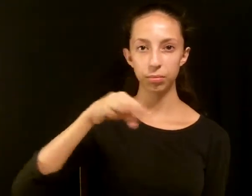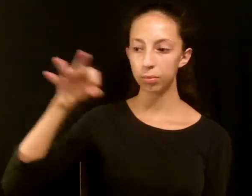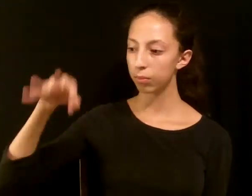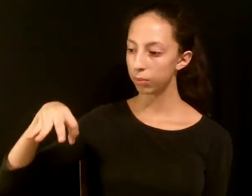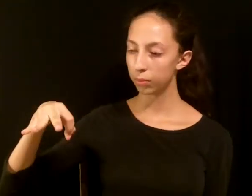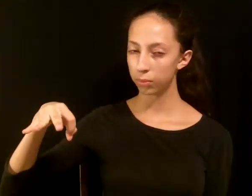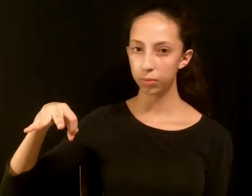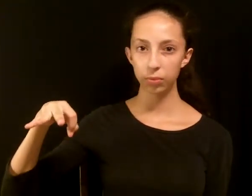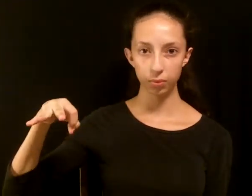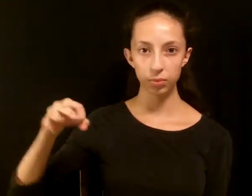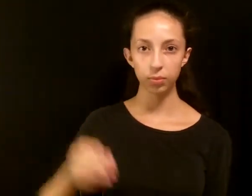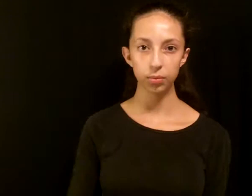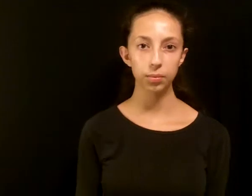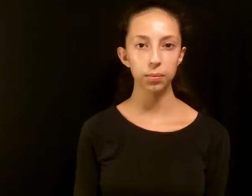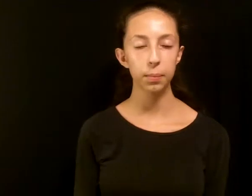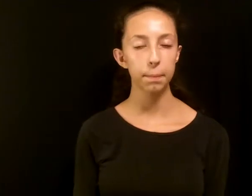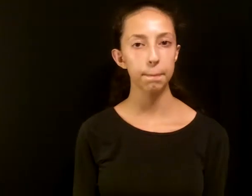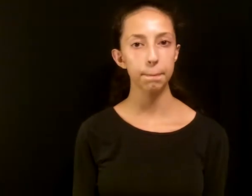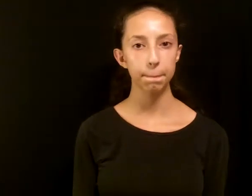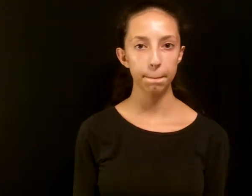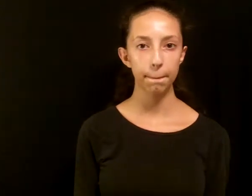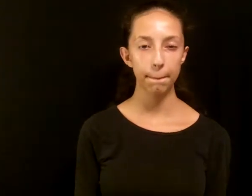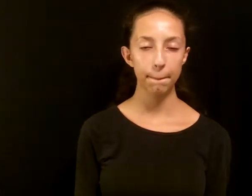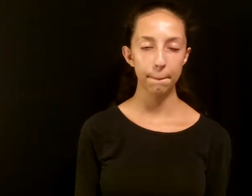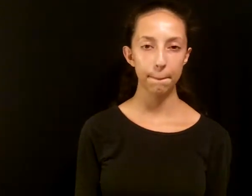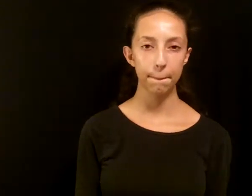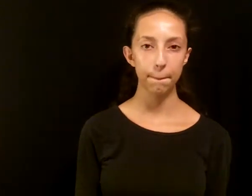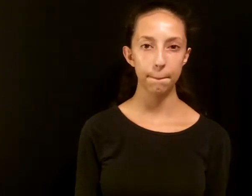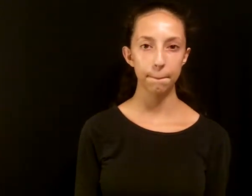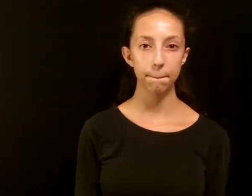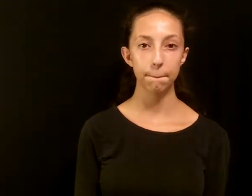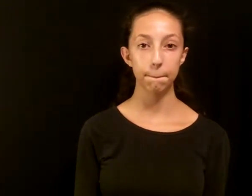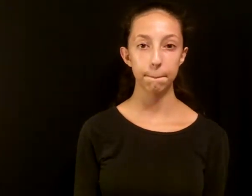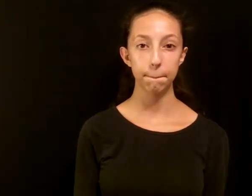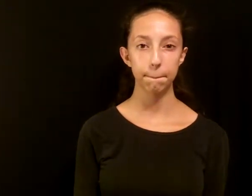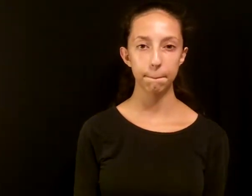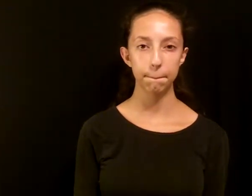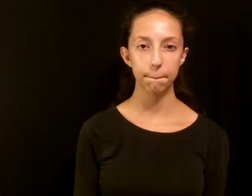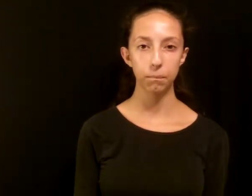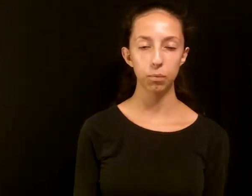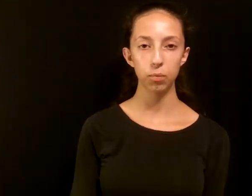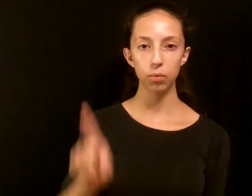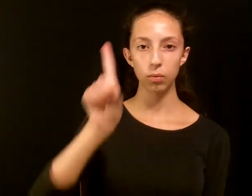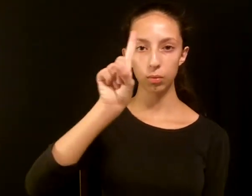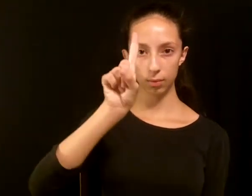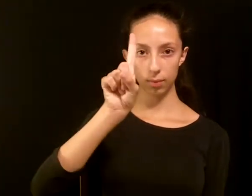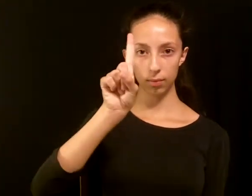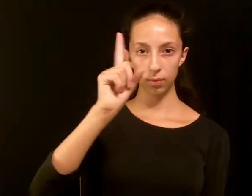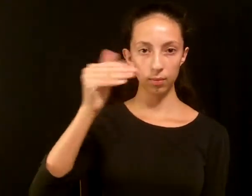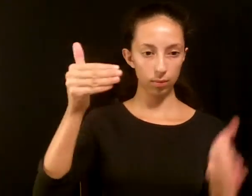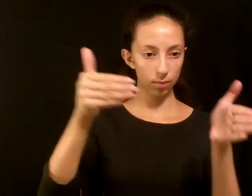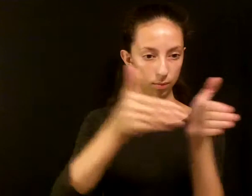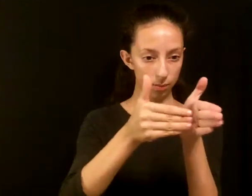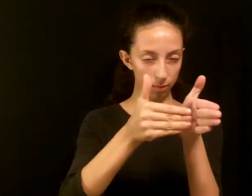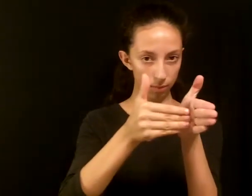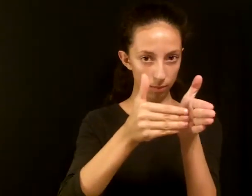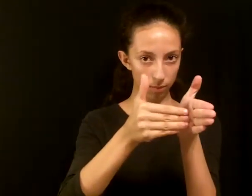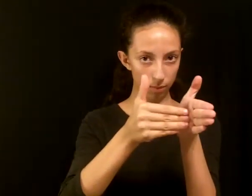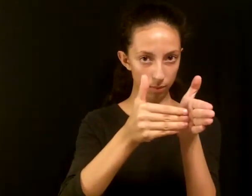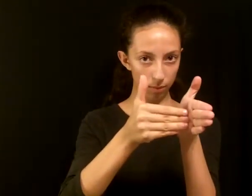999. So now you need to know how to do 1,000. 1,000 is 1,000.